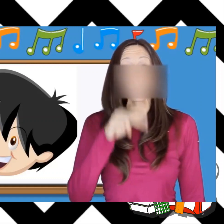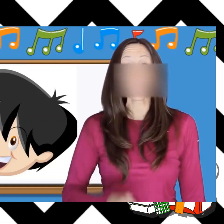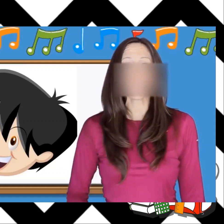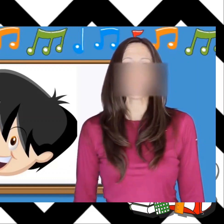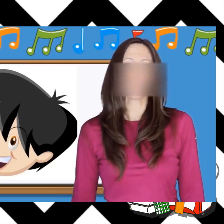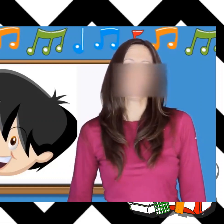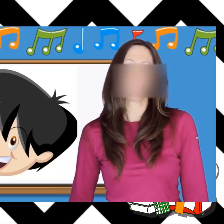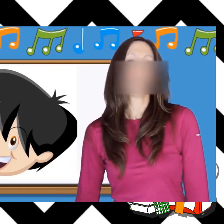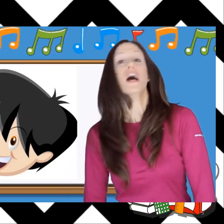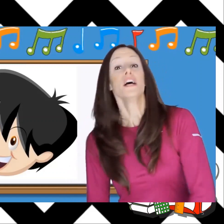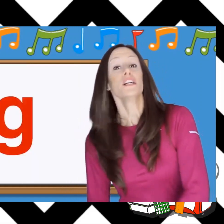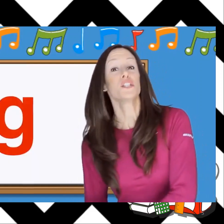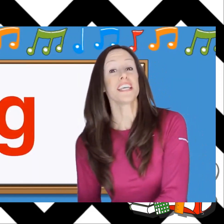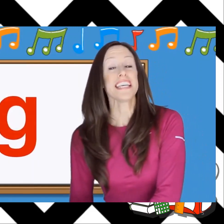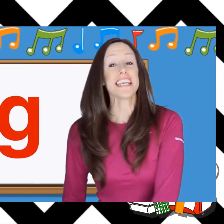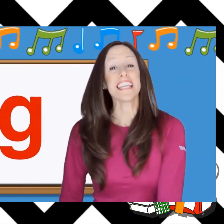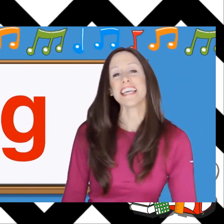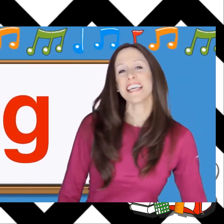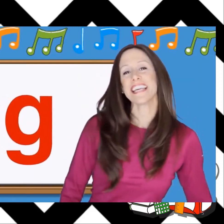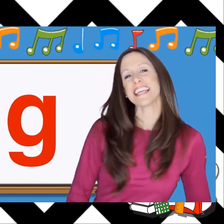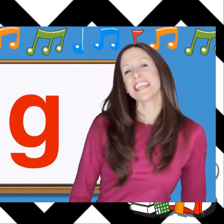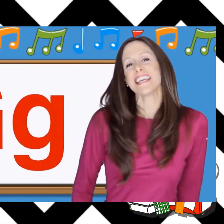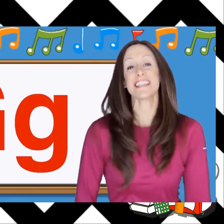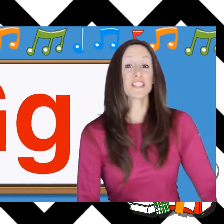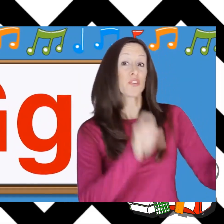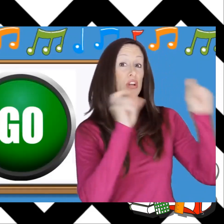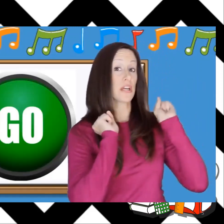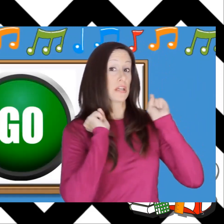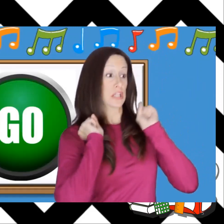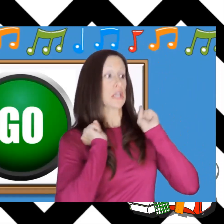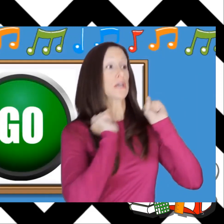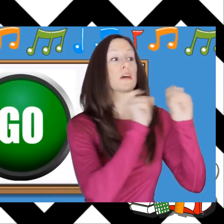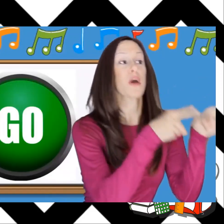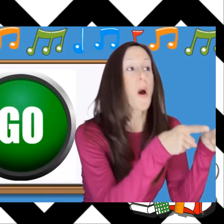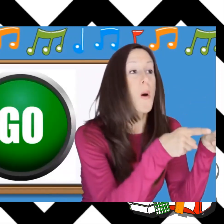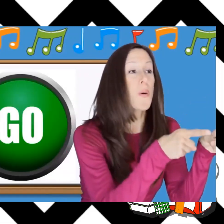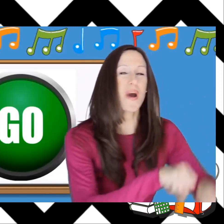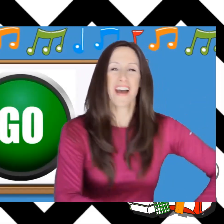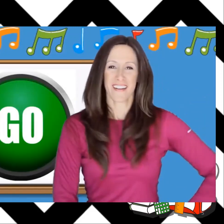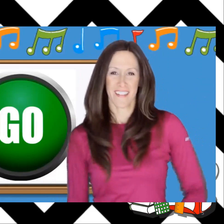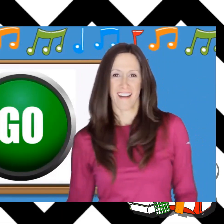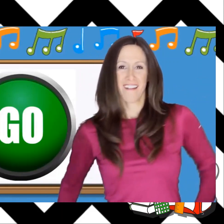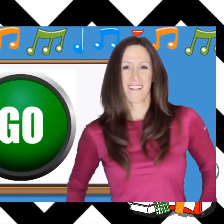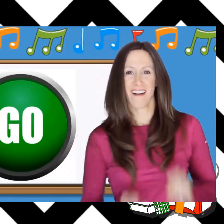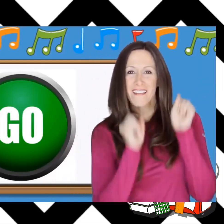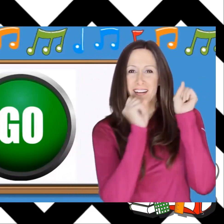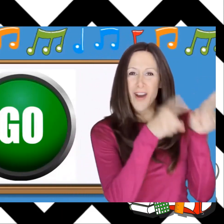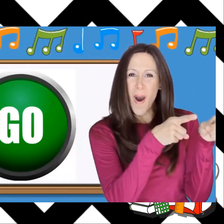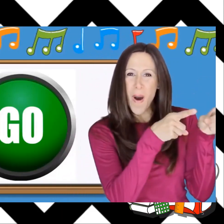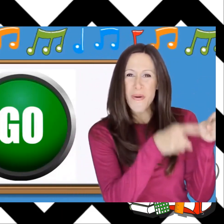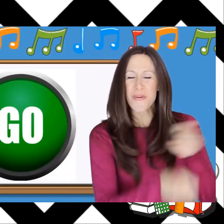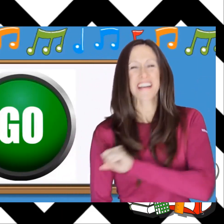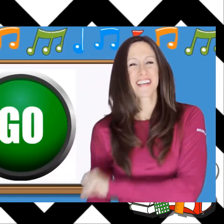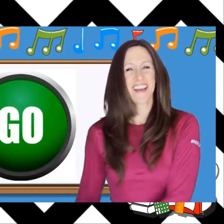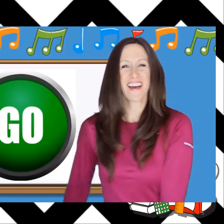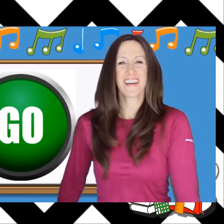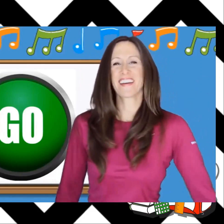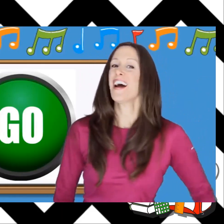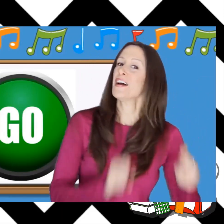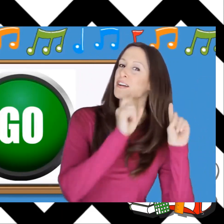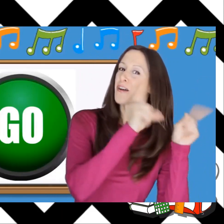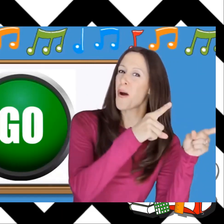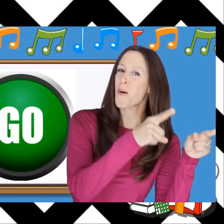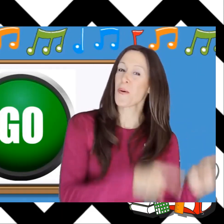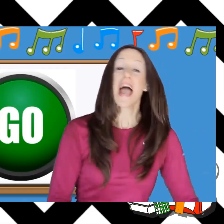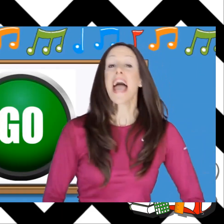funny. G is for go, go, go,